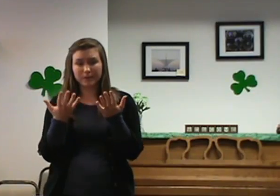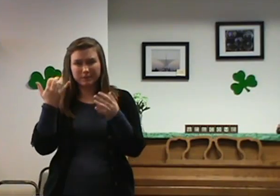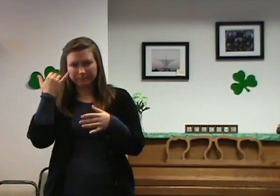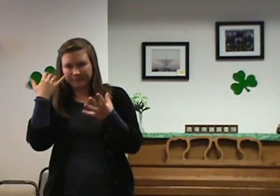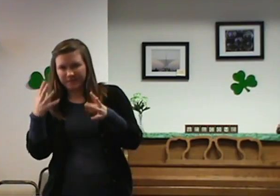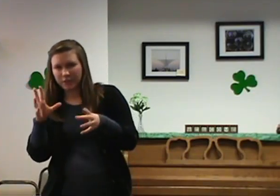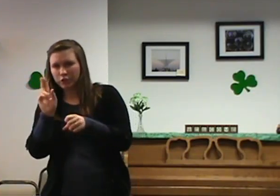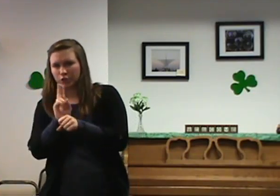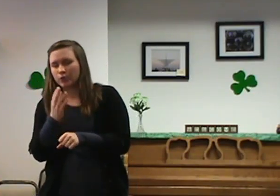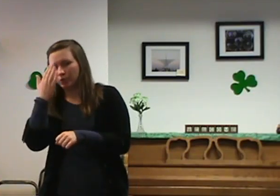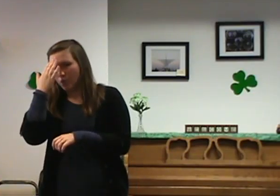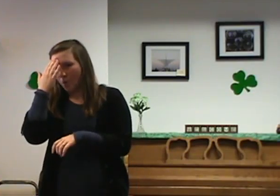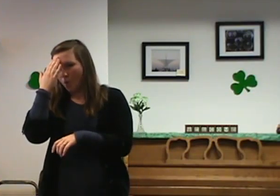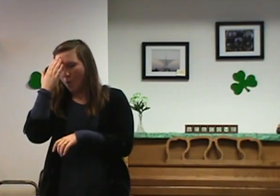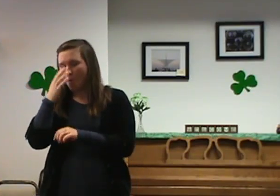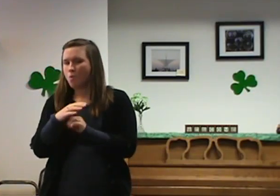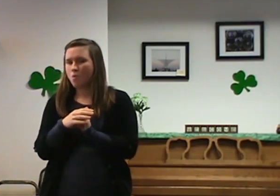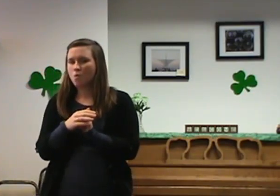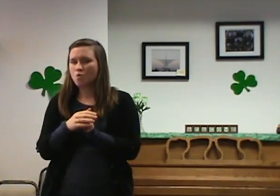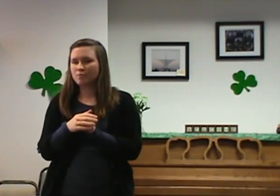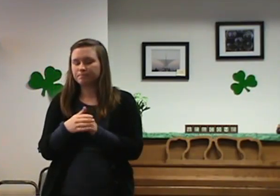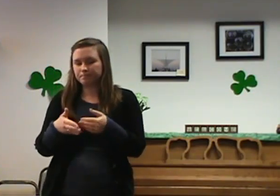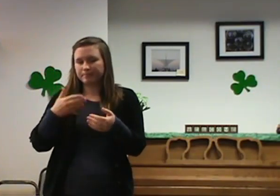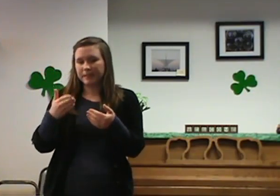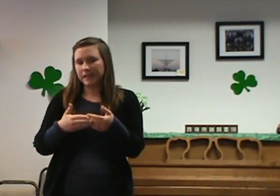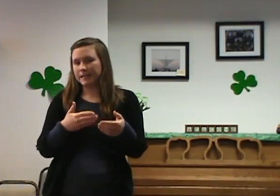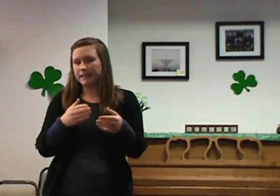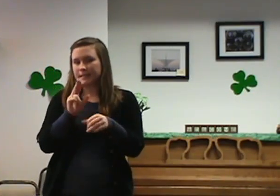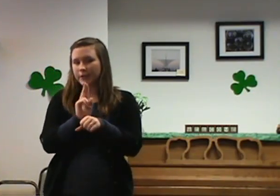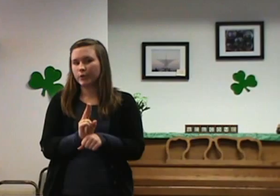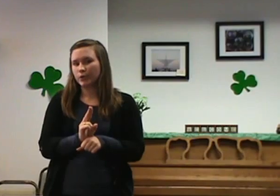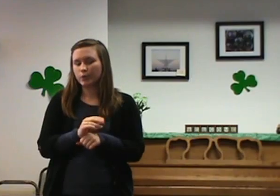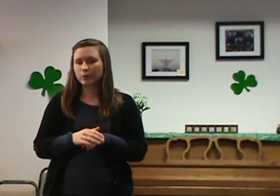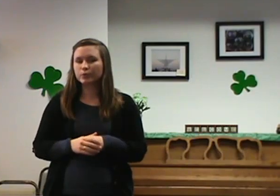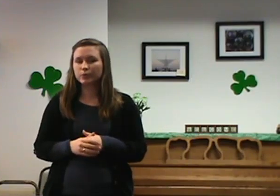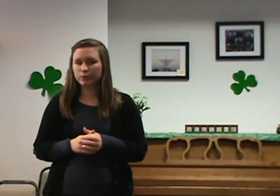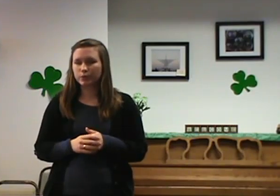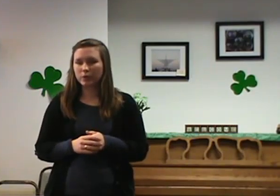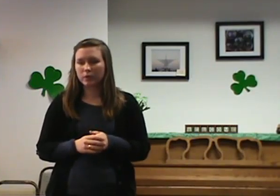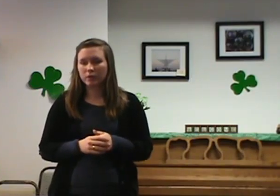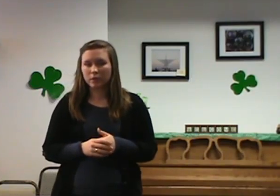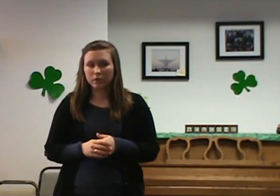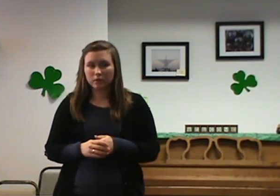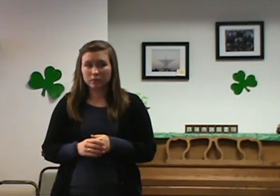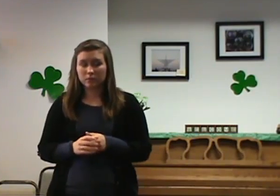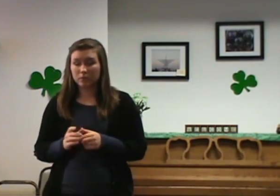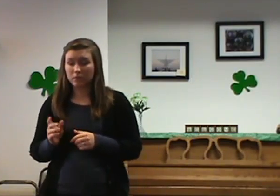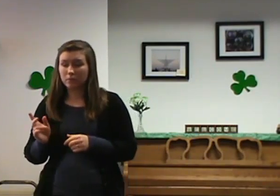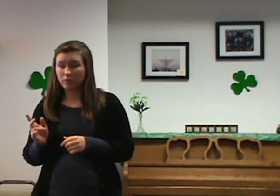So that's what this does. These now, two. just another question, this That's is okay.